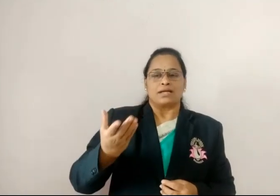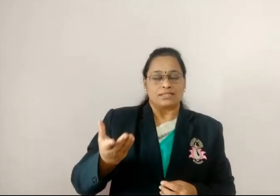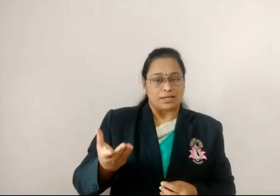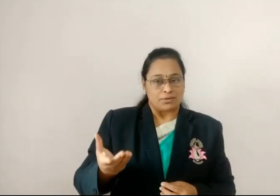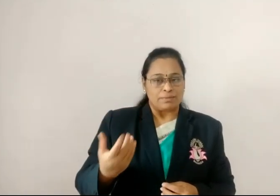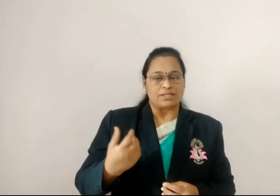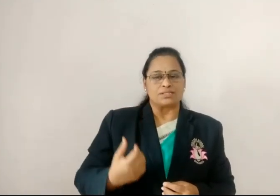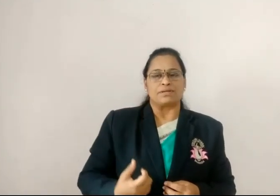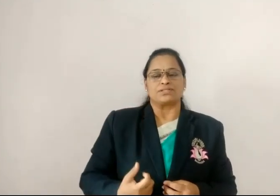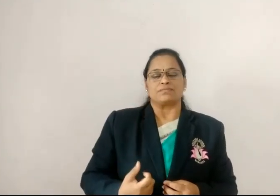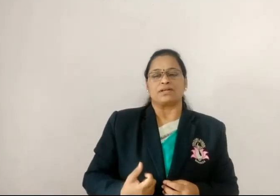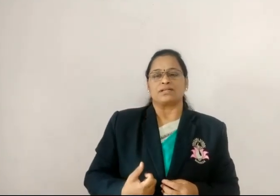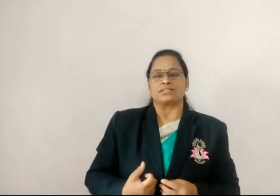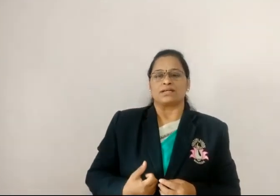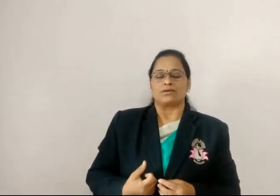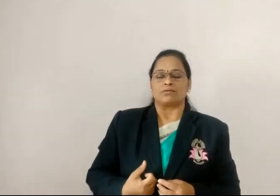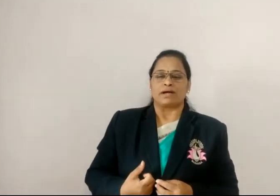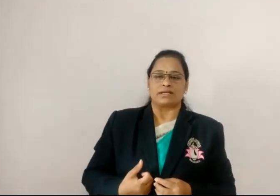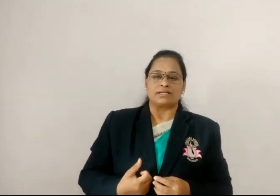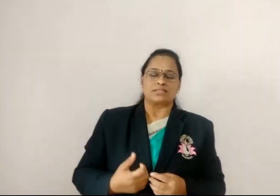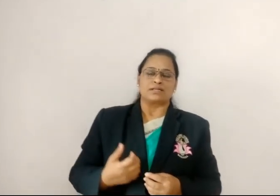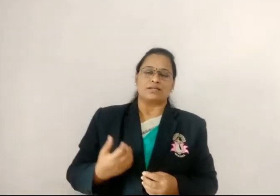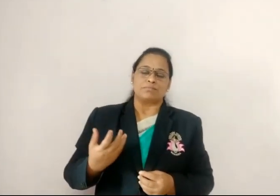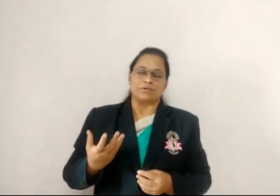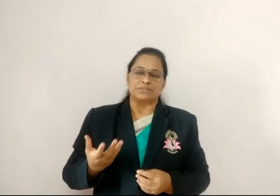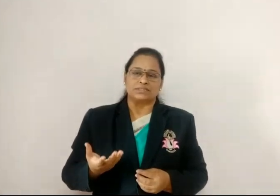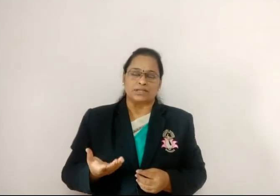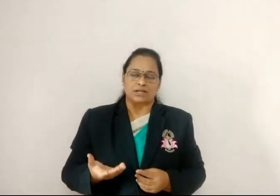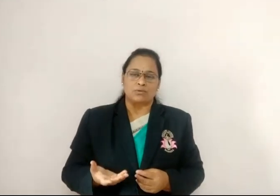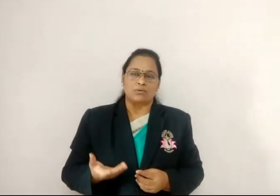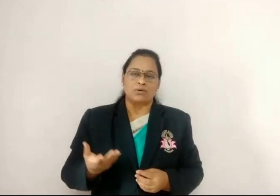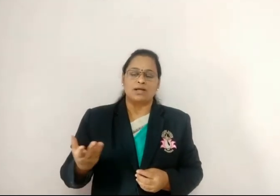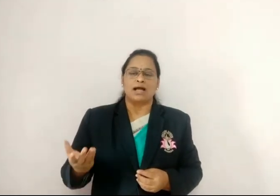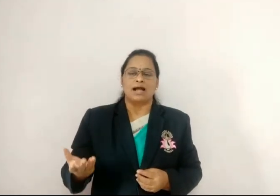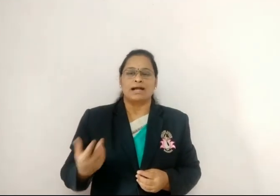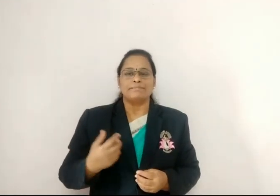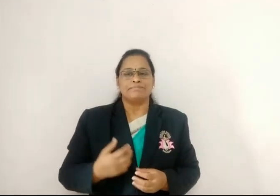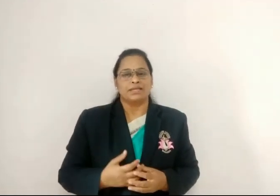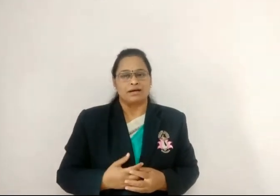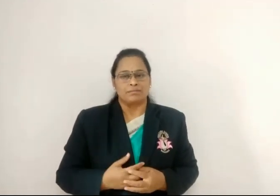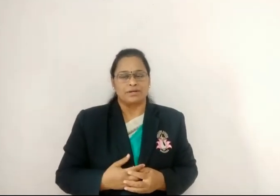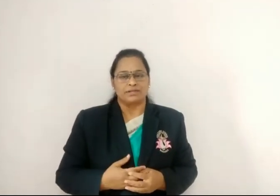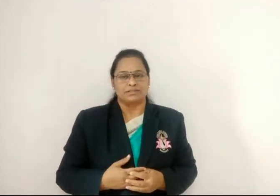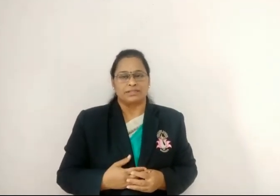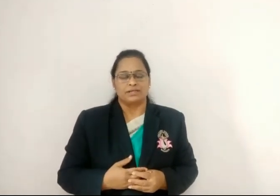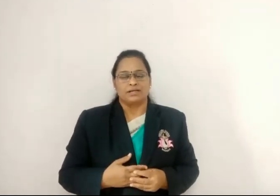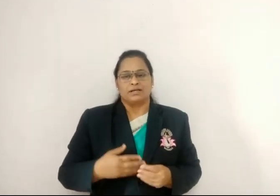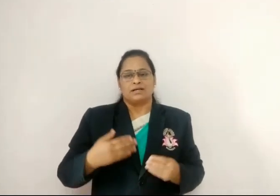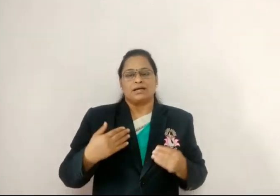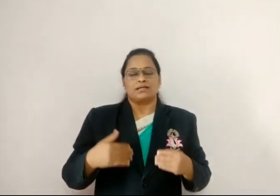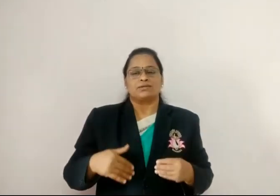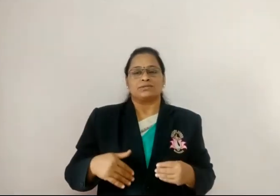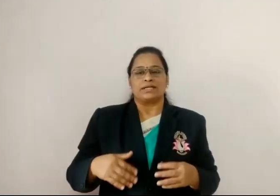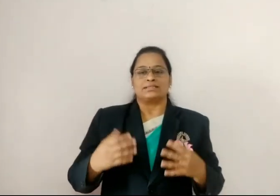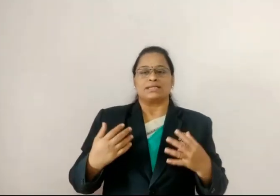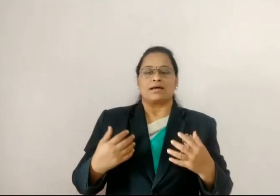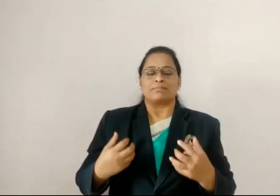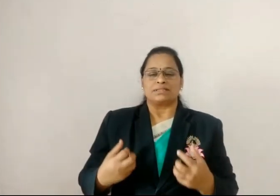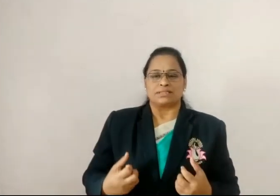is anaerobic respiration, when it is carried out by yeast, then it produces alcohol and carbon dioxide. Erythrocytes and our muscle